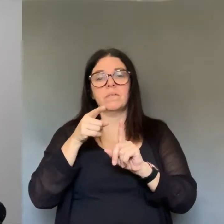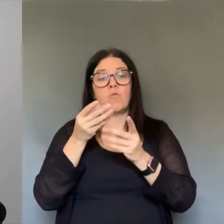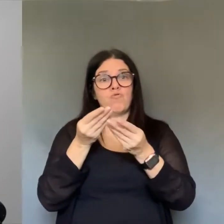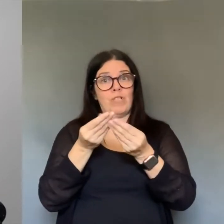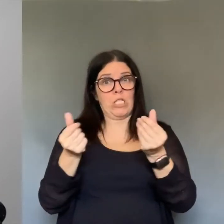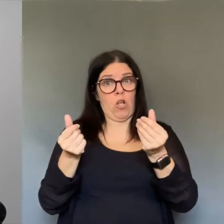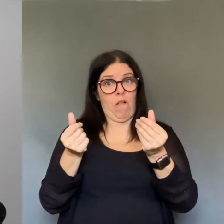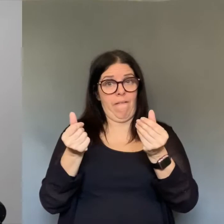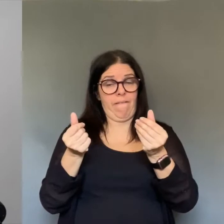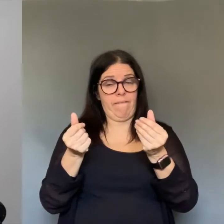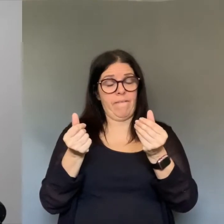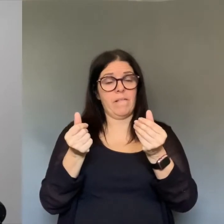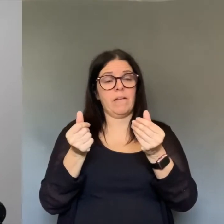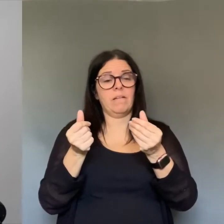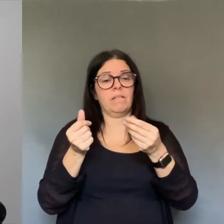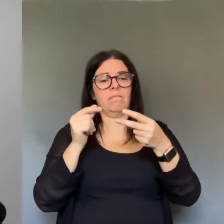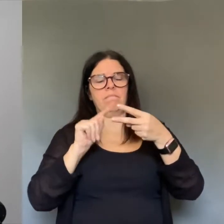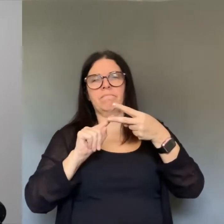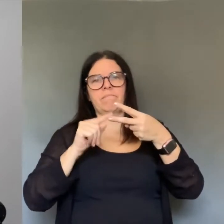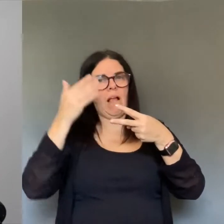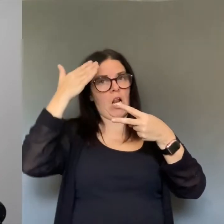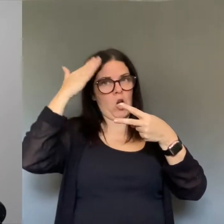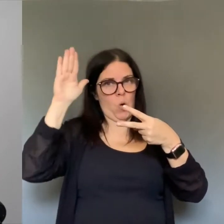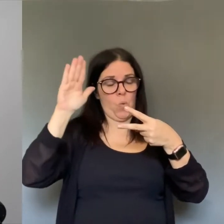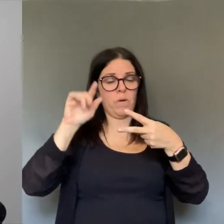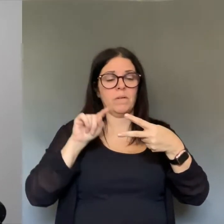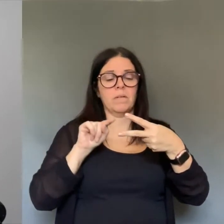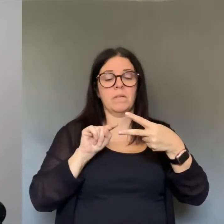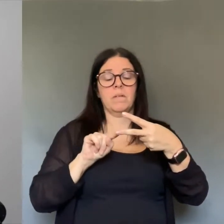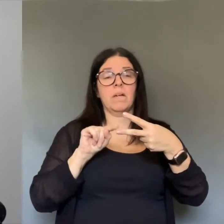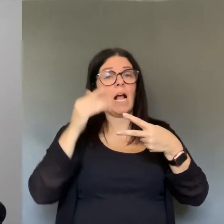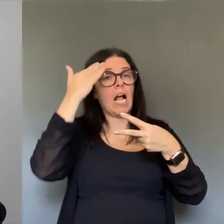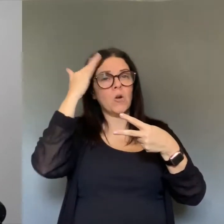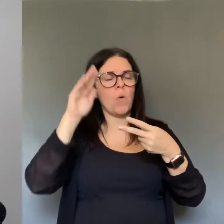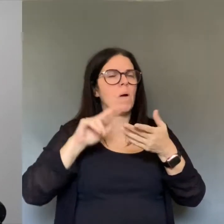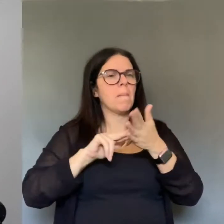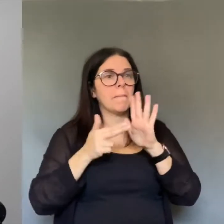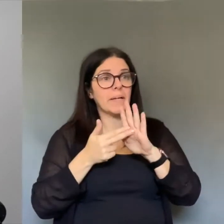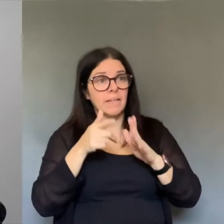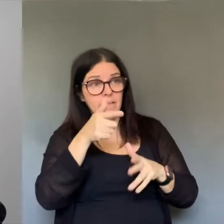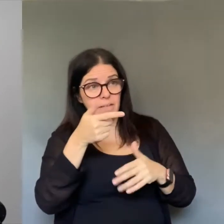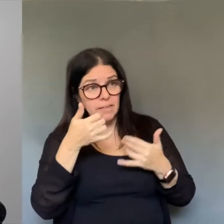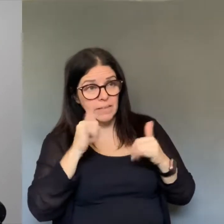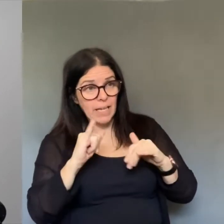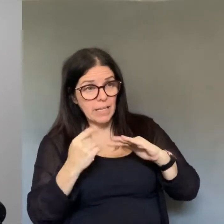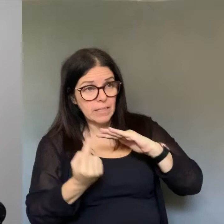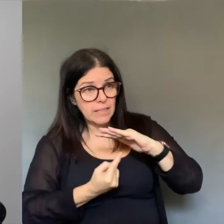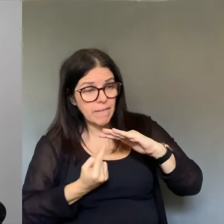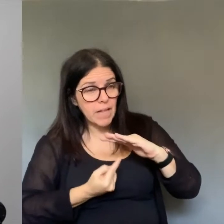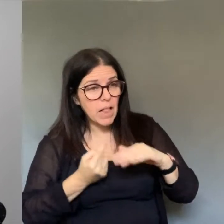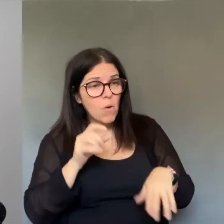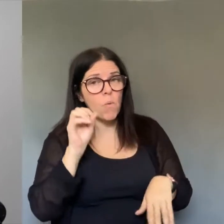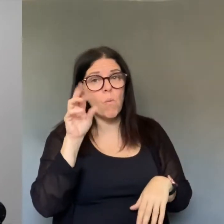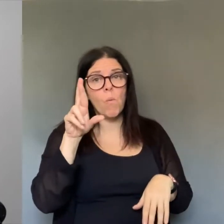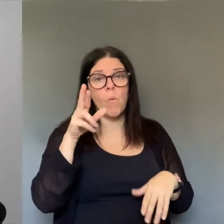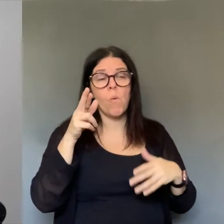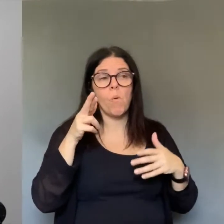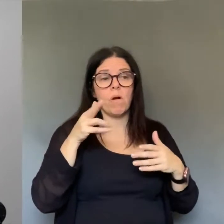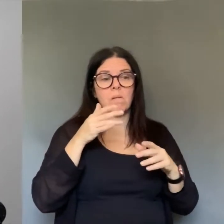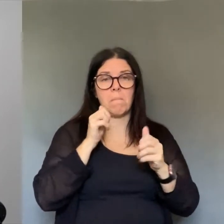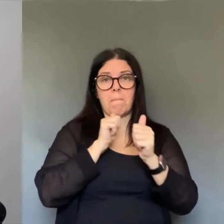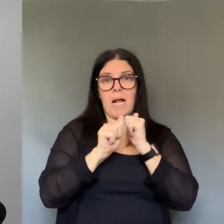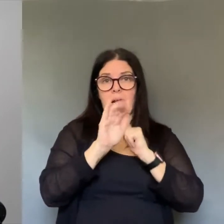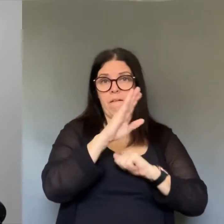I think when we are talking about confirmed cases of resolved, so there are resolved and then there are unknown. So